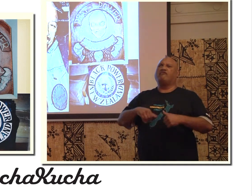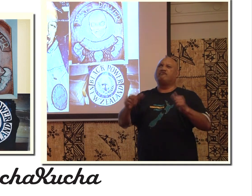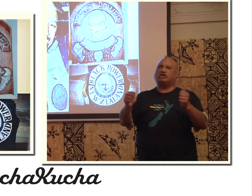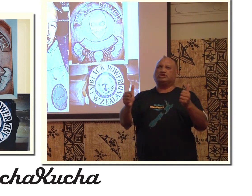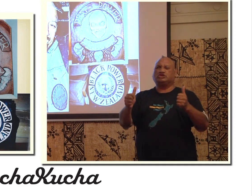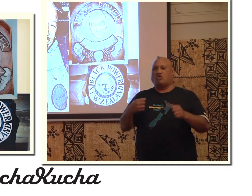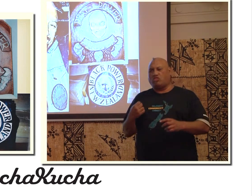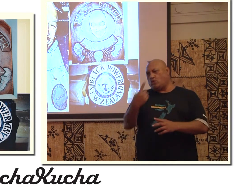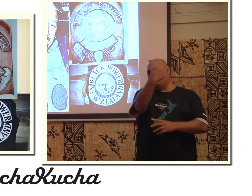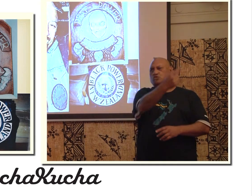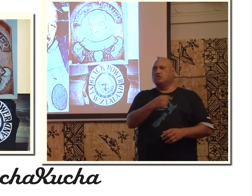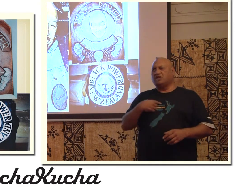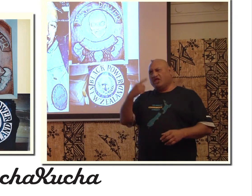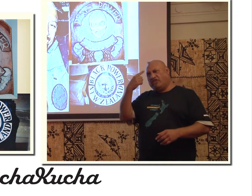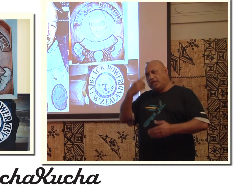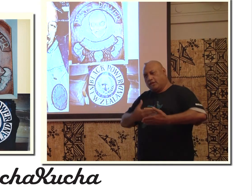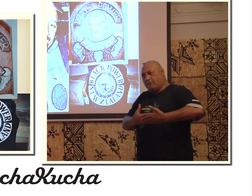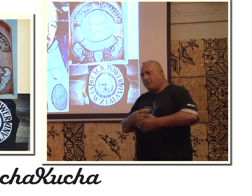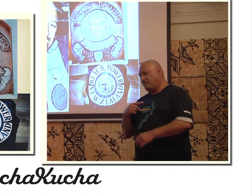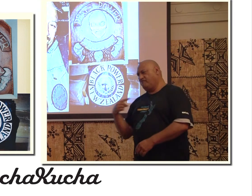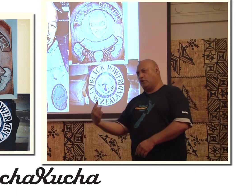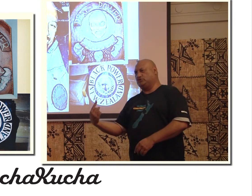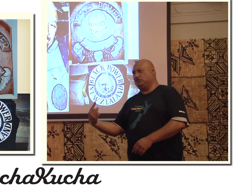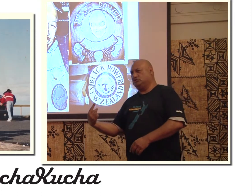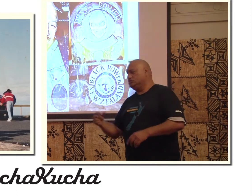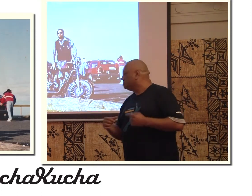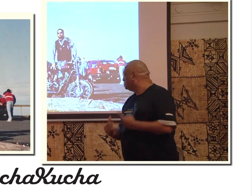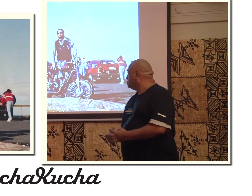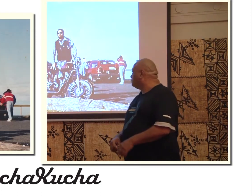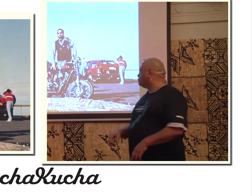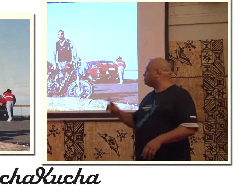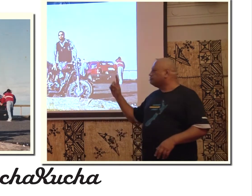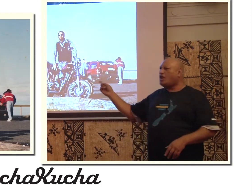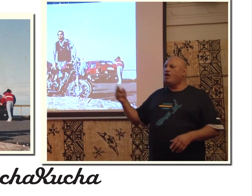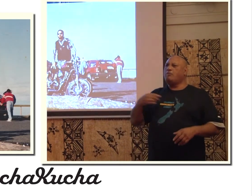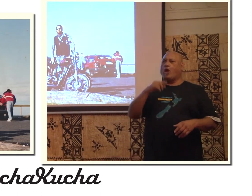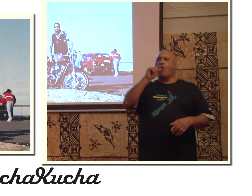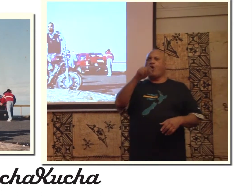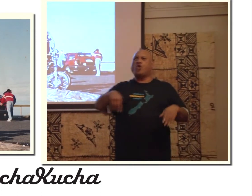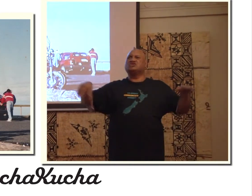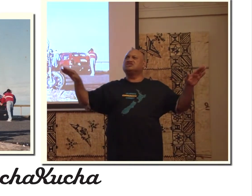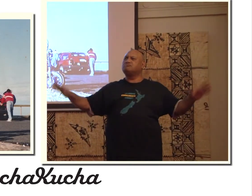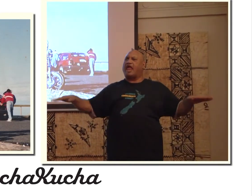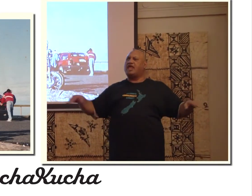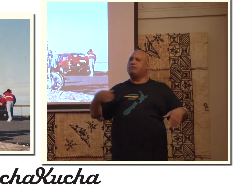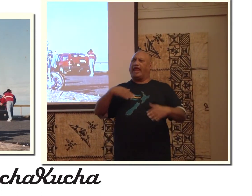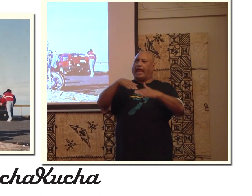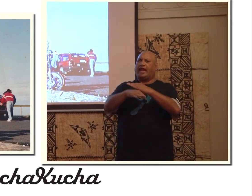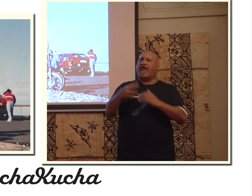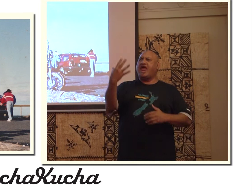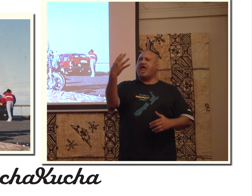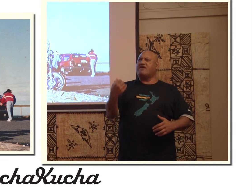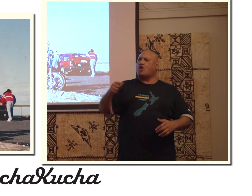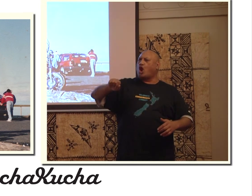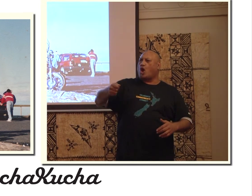joined Black Power. Then I let that go, and I had a baby, so I left the gangs, and I was